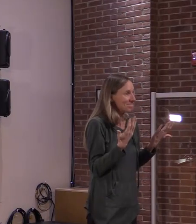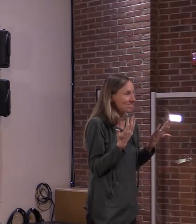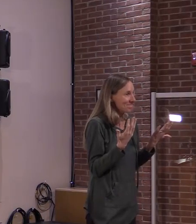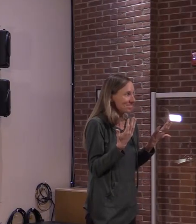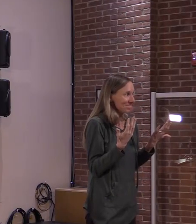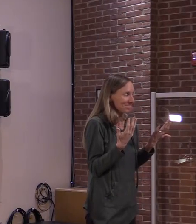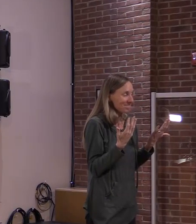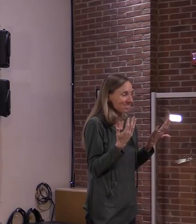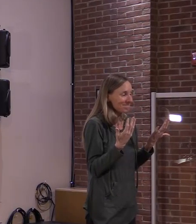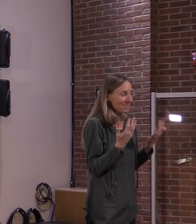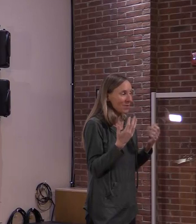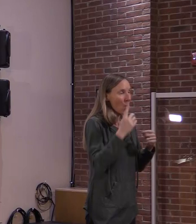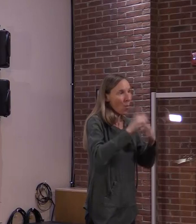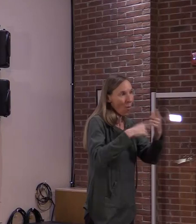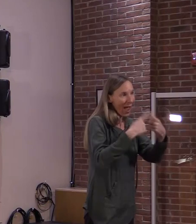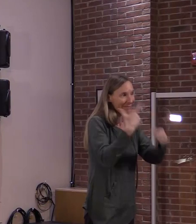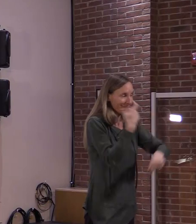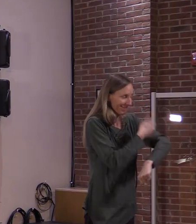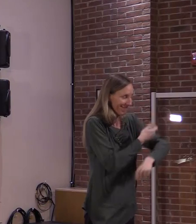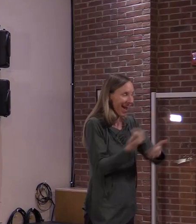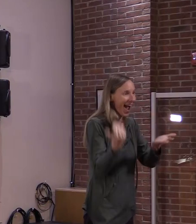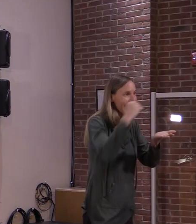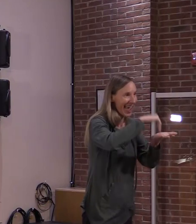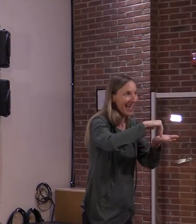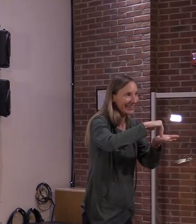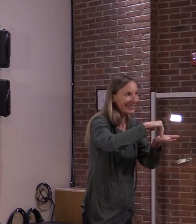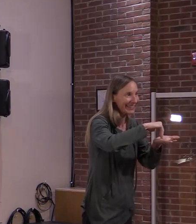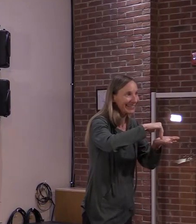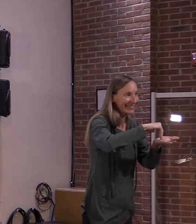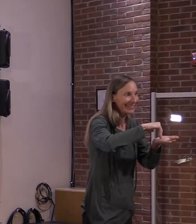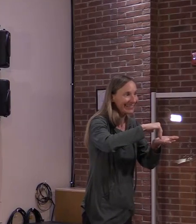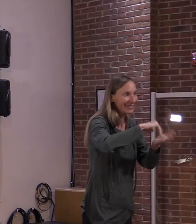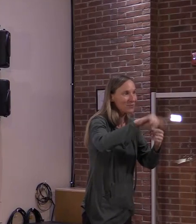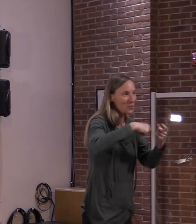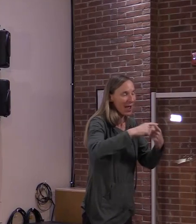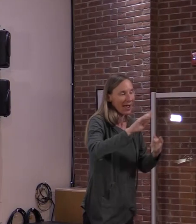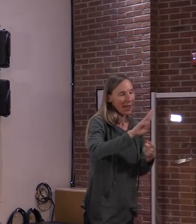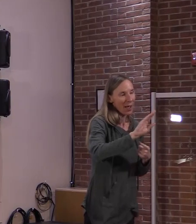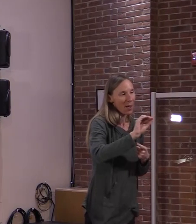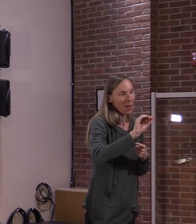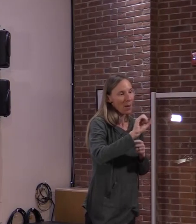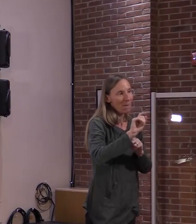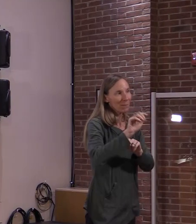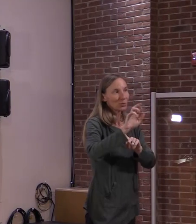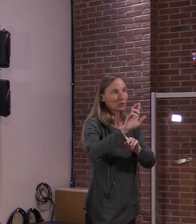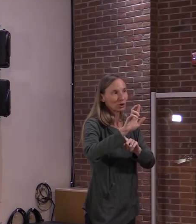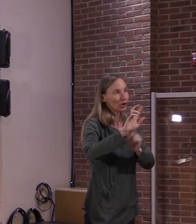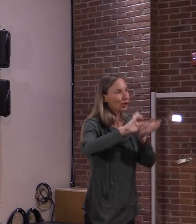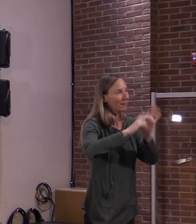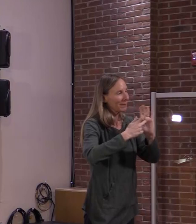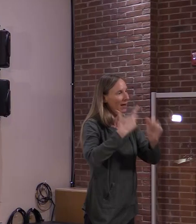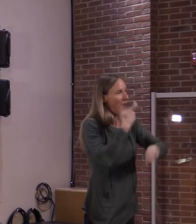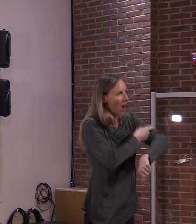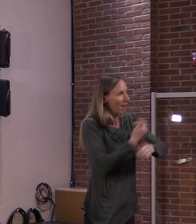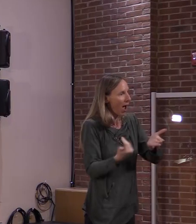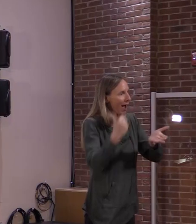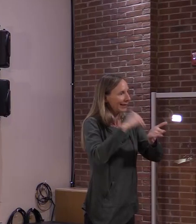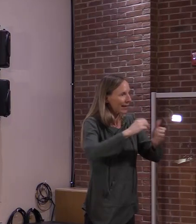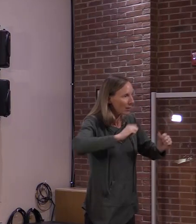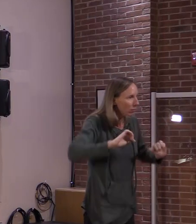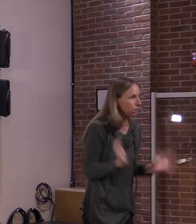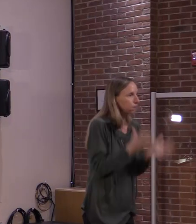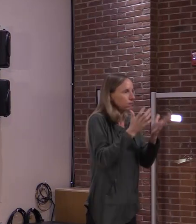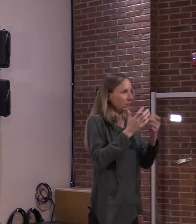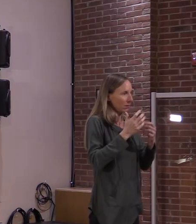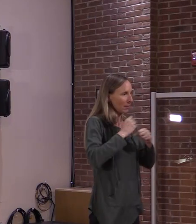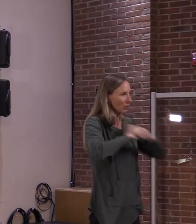need and when we would need to have a booster if that came about. So stay tuned with